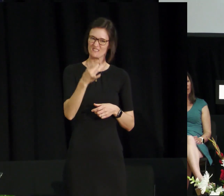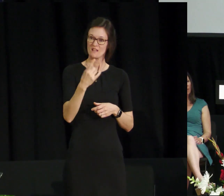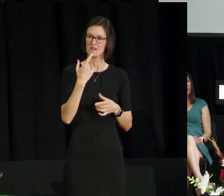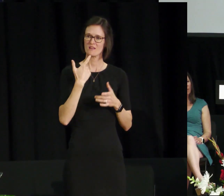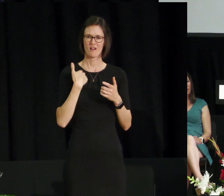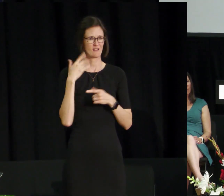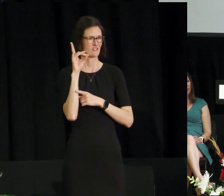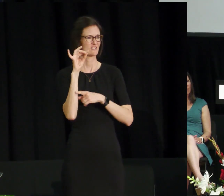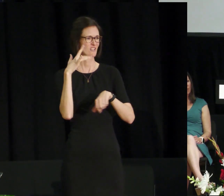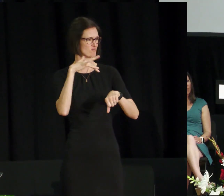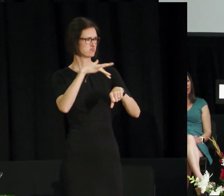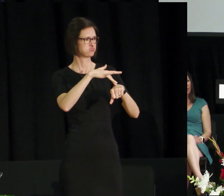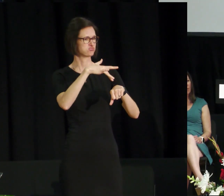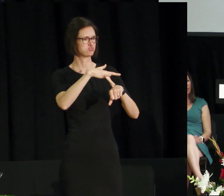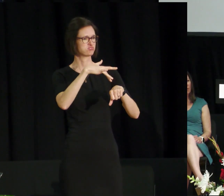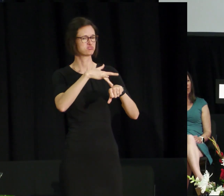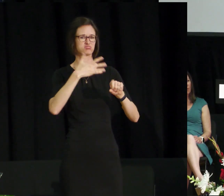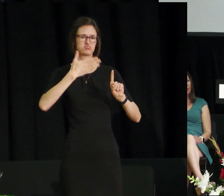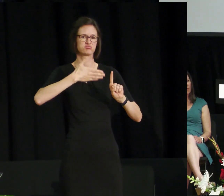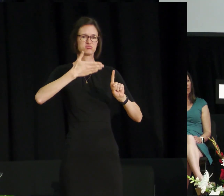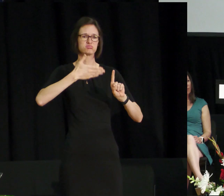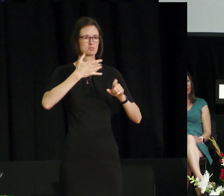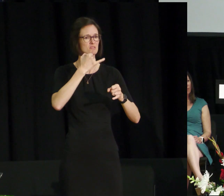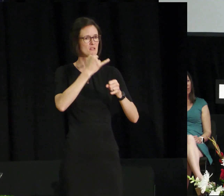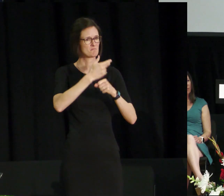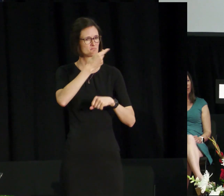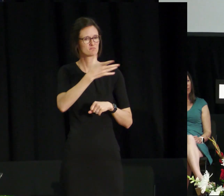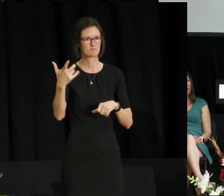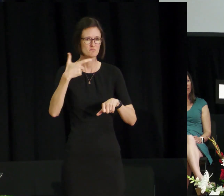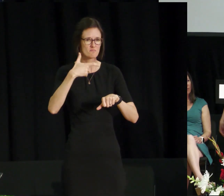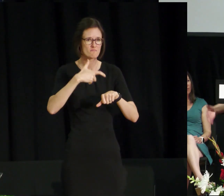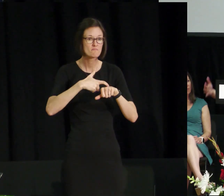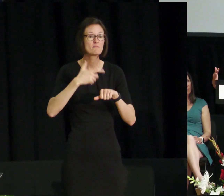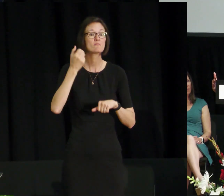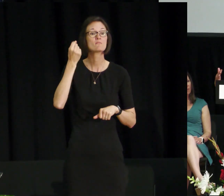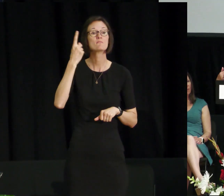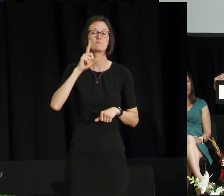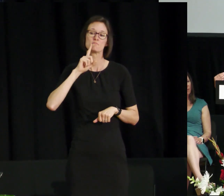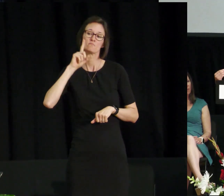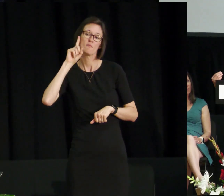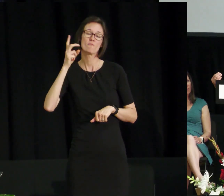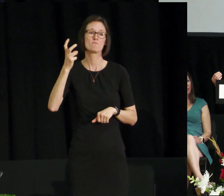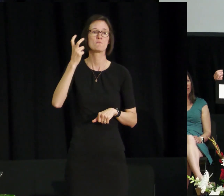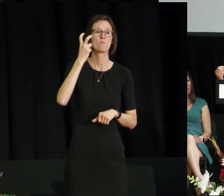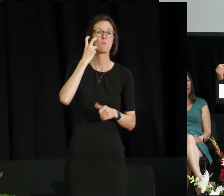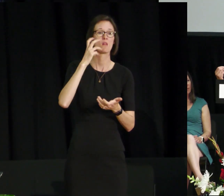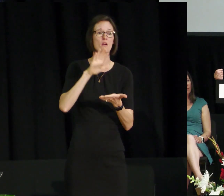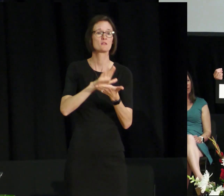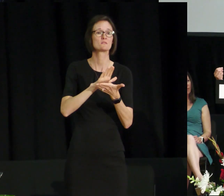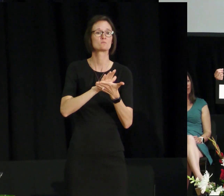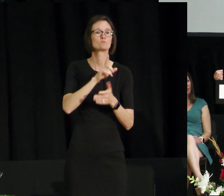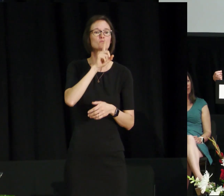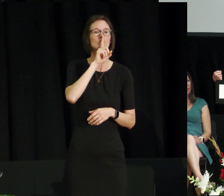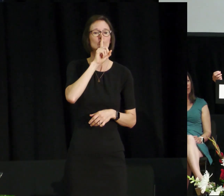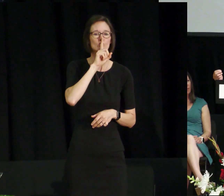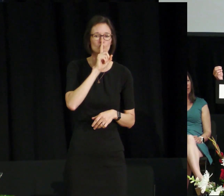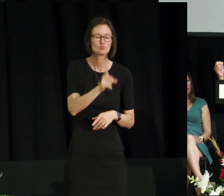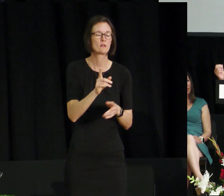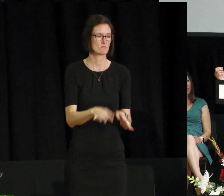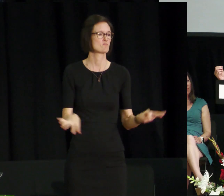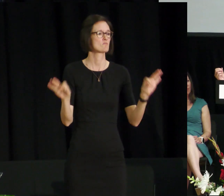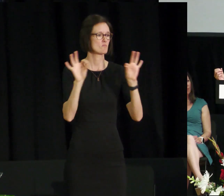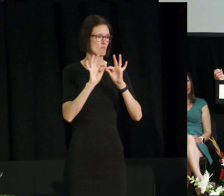functions here The Deaf and Blind School Has been a really important part of Colorado Springs